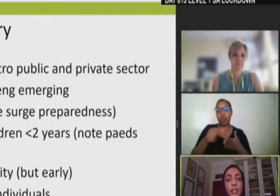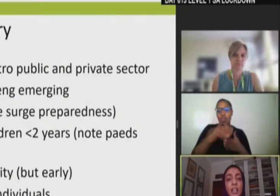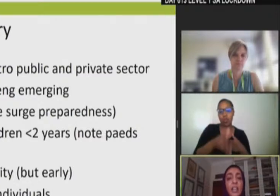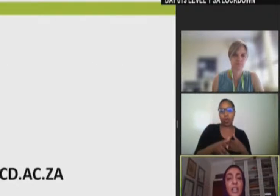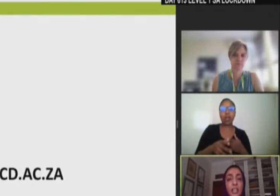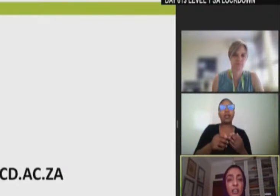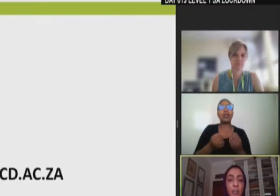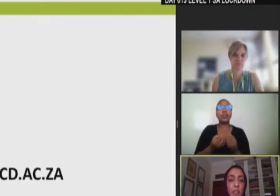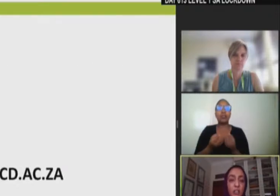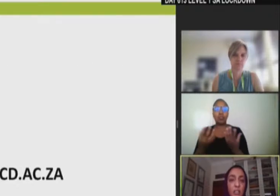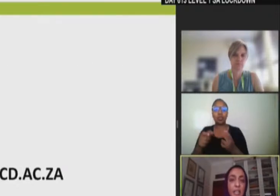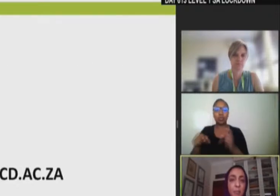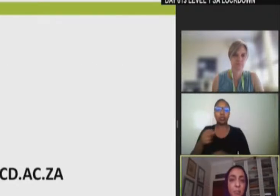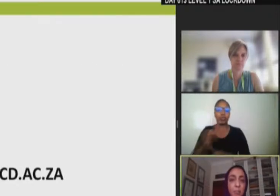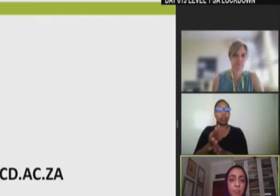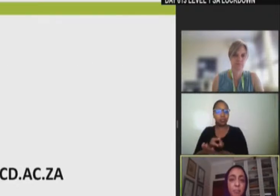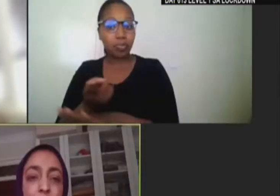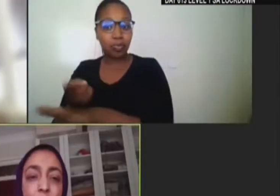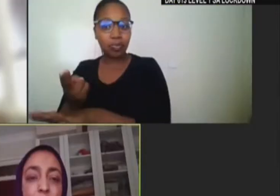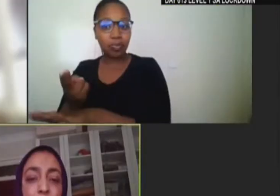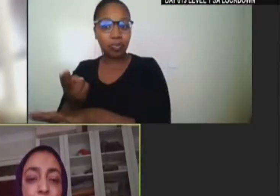individuals. Thank you very much for your time.